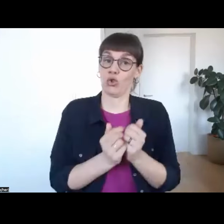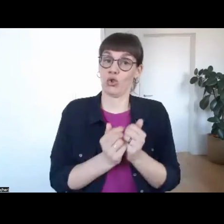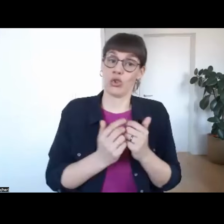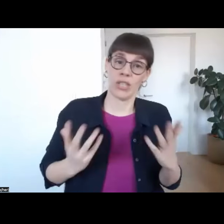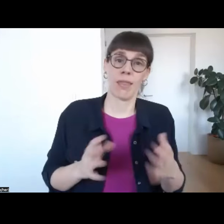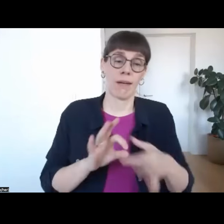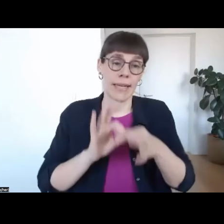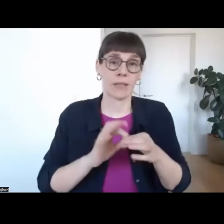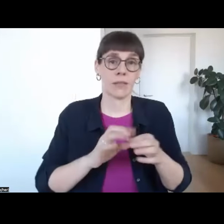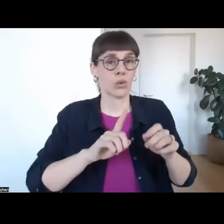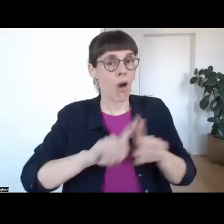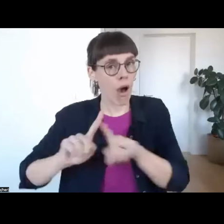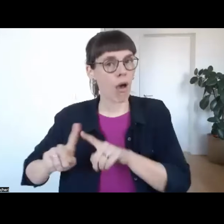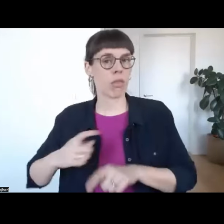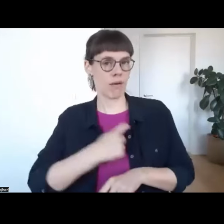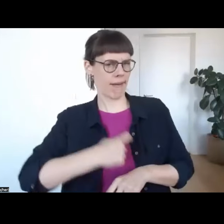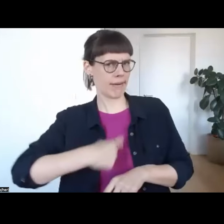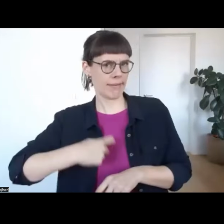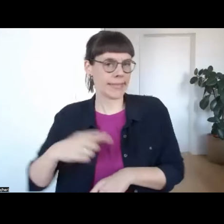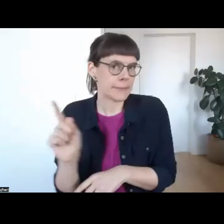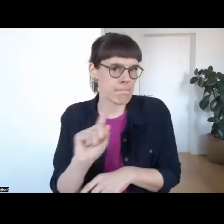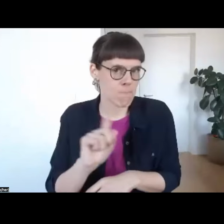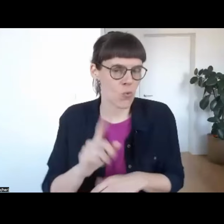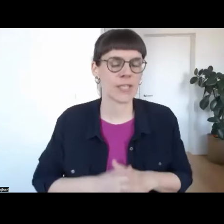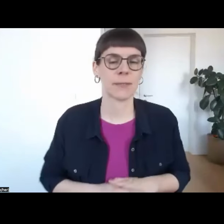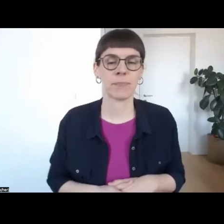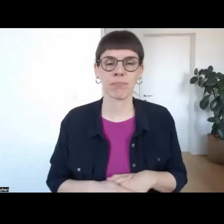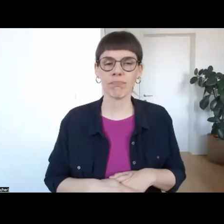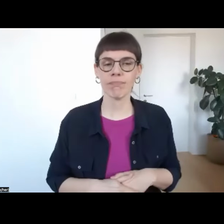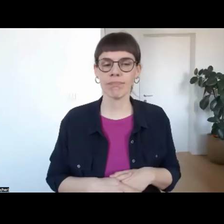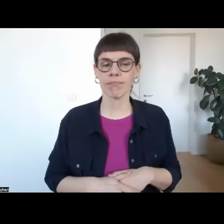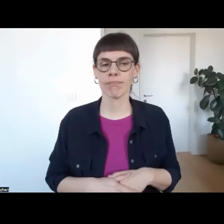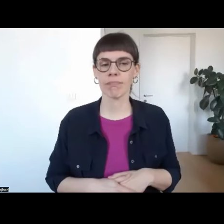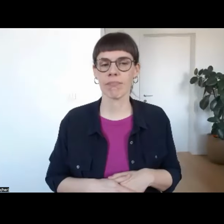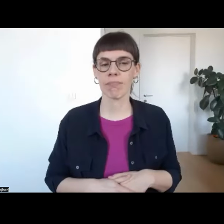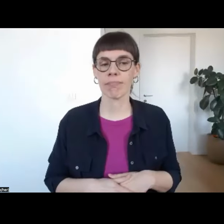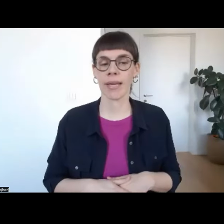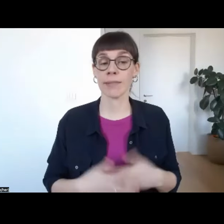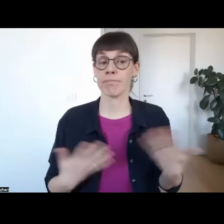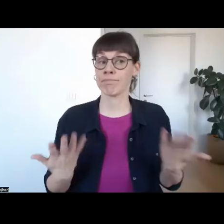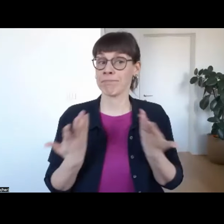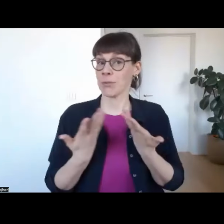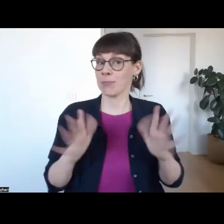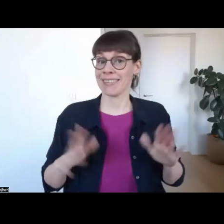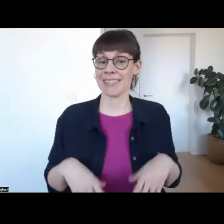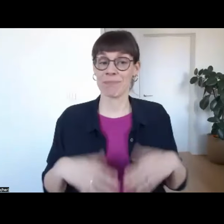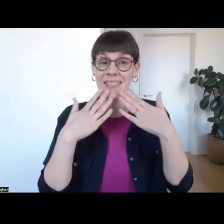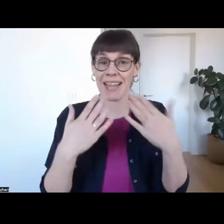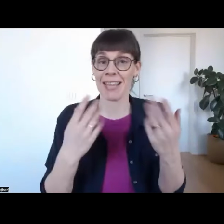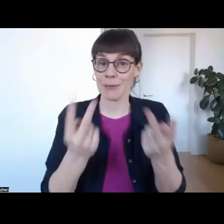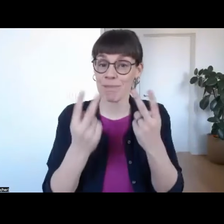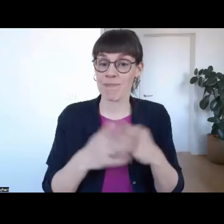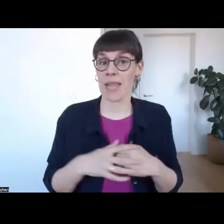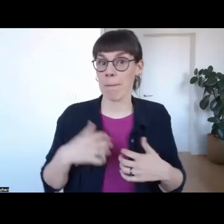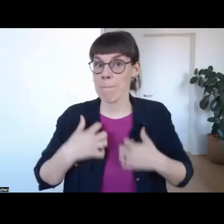settings, thinking about their experiences of gender, their stories, their identities, and how everything intersects.